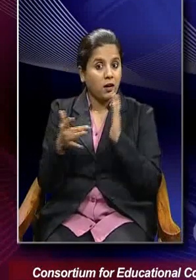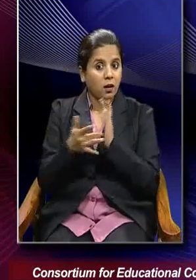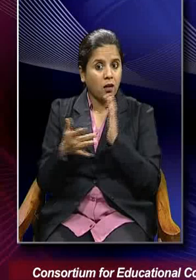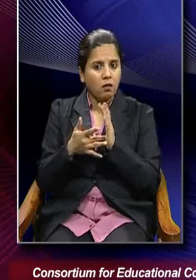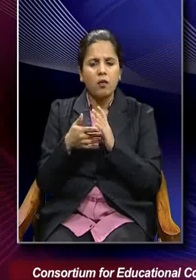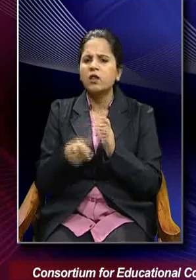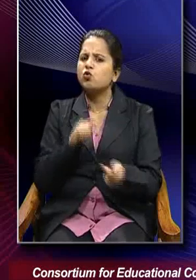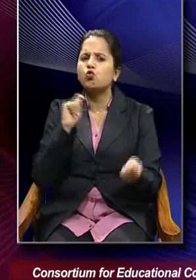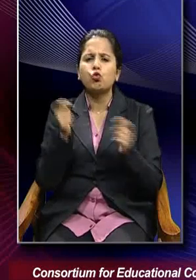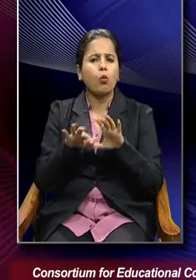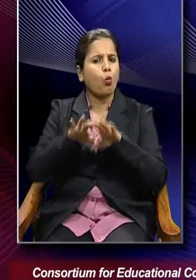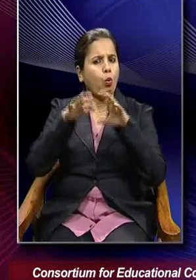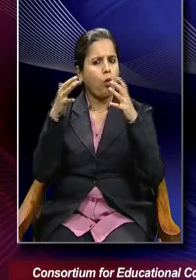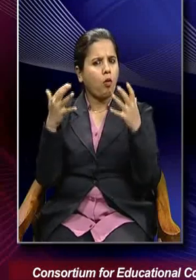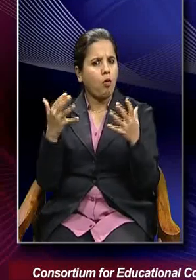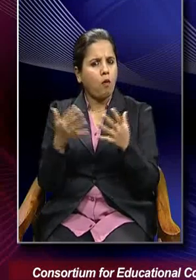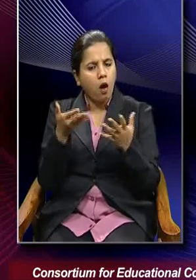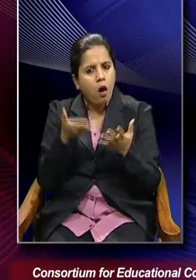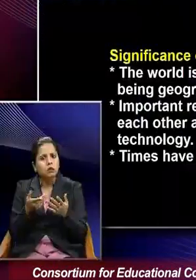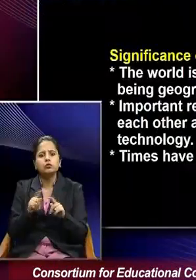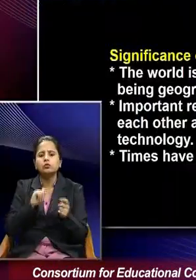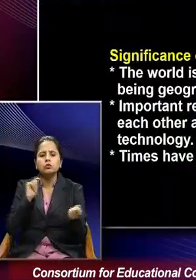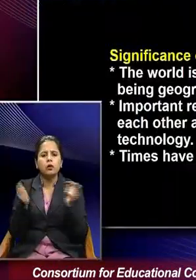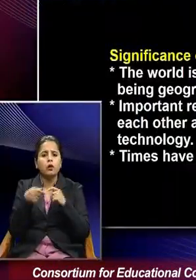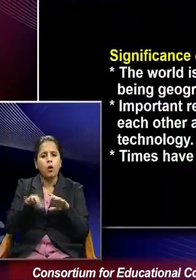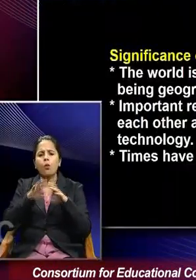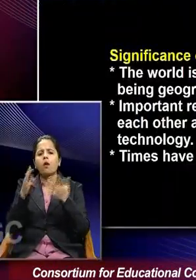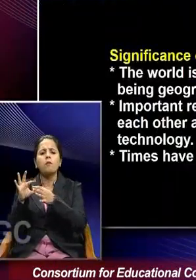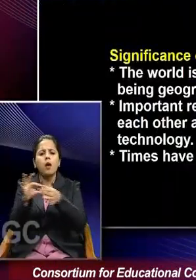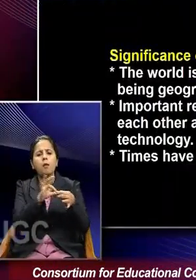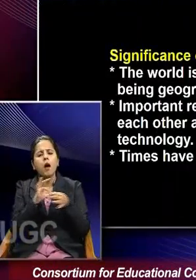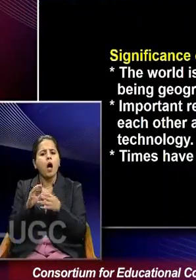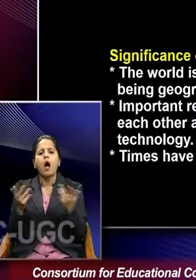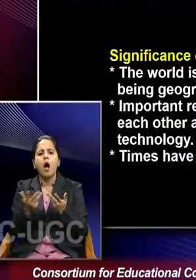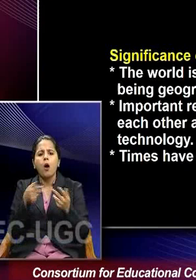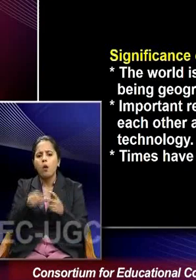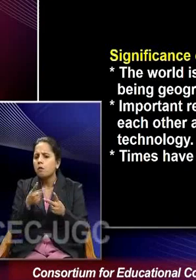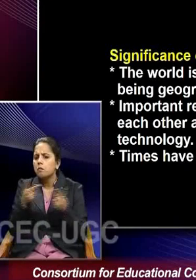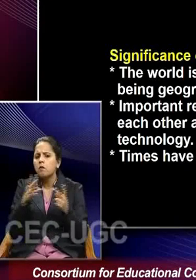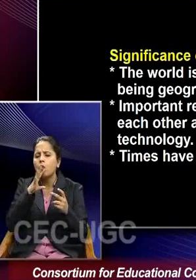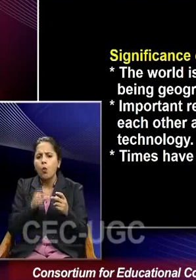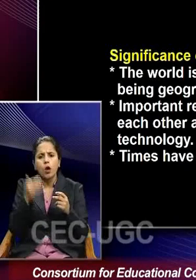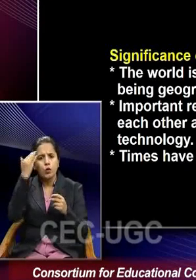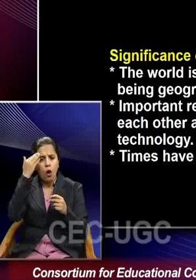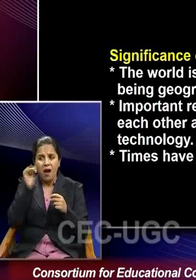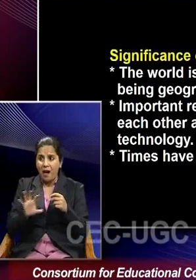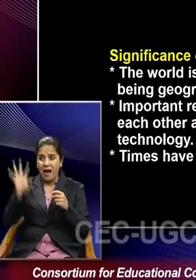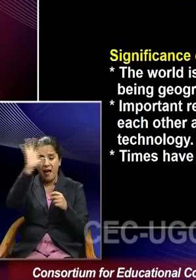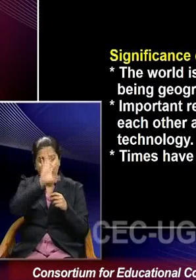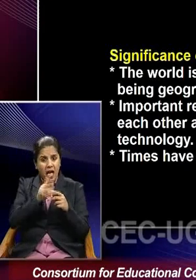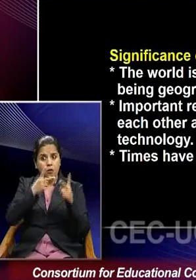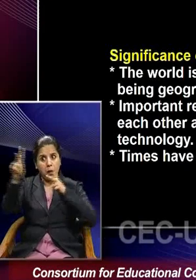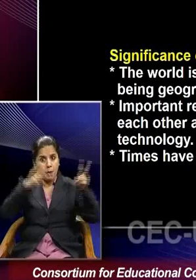has changed the world. The world is connected today despite being geographically